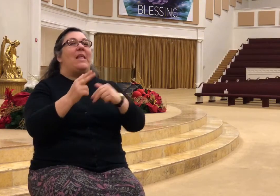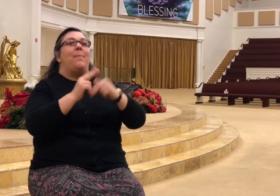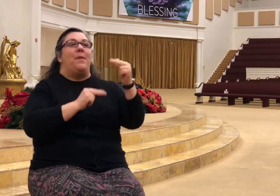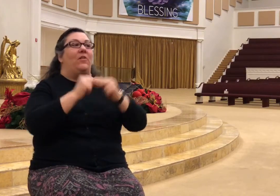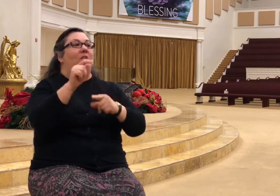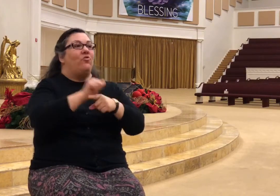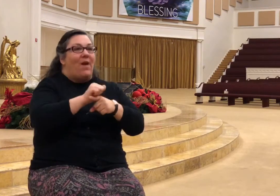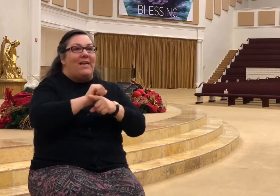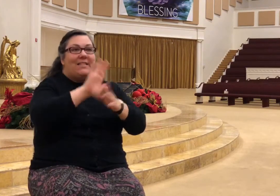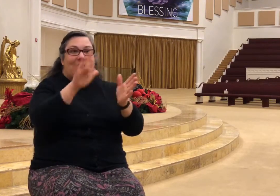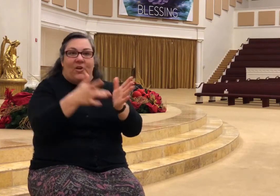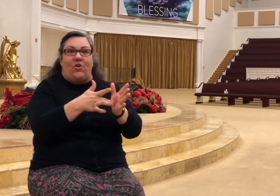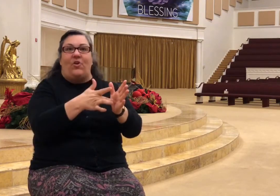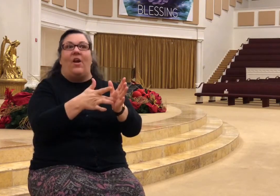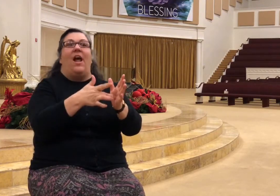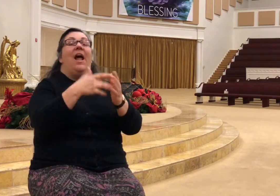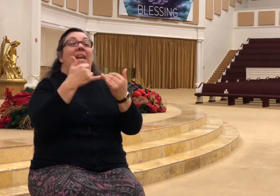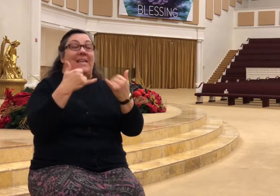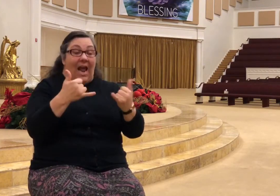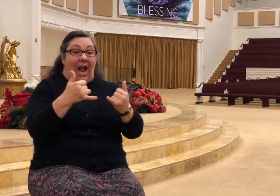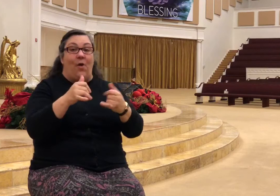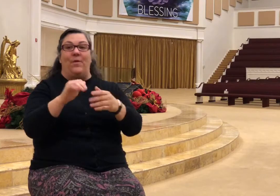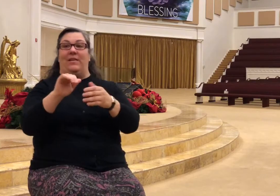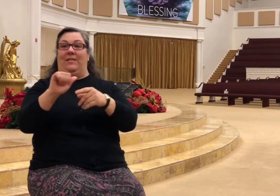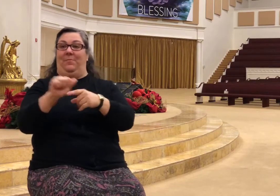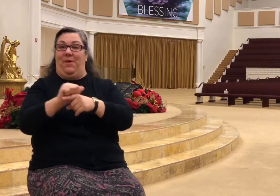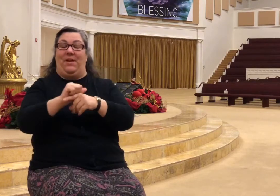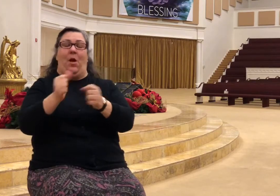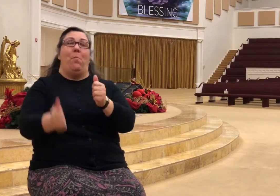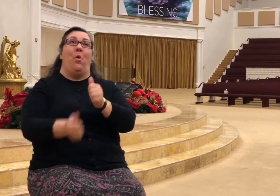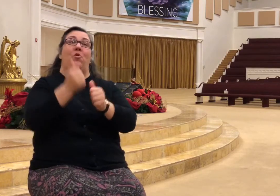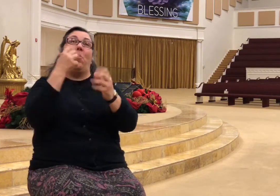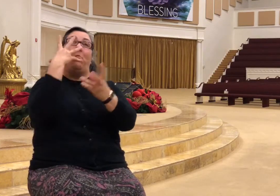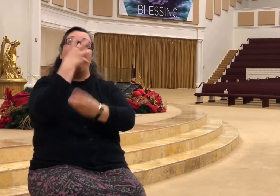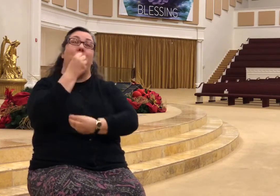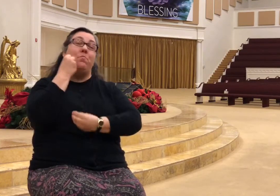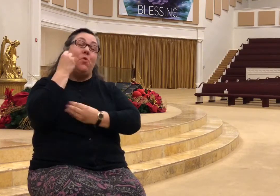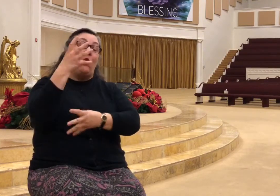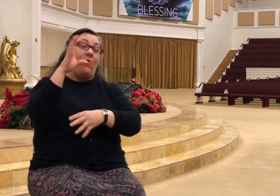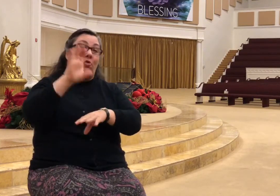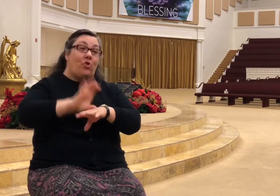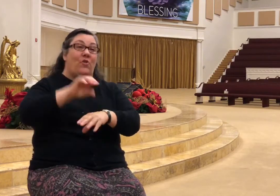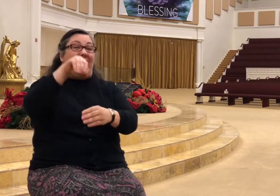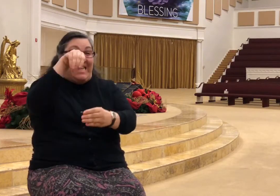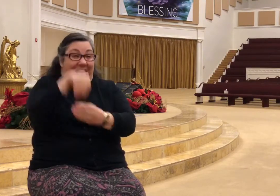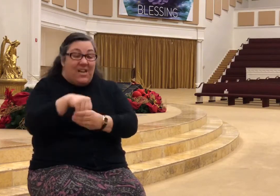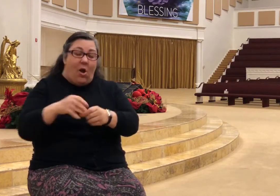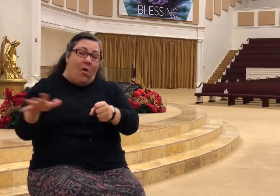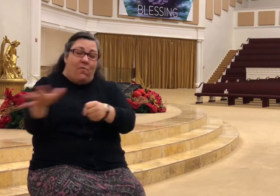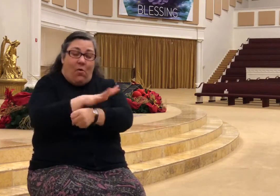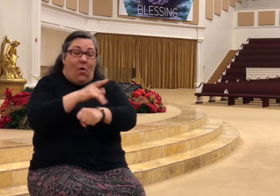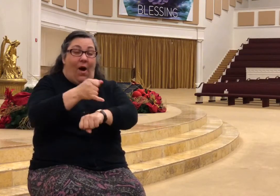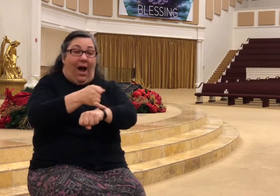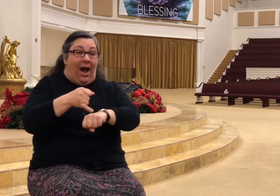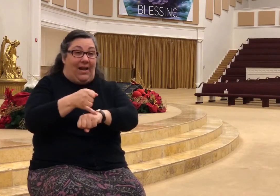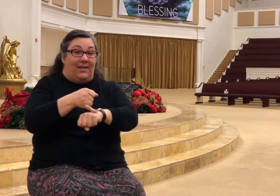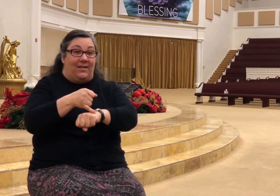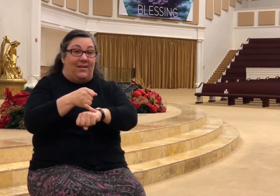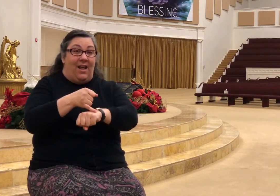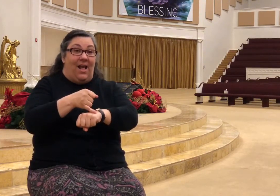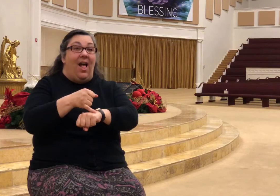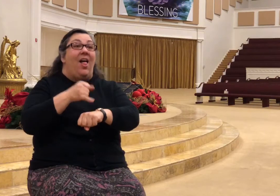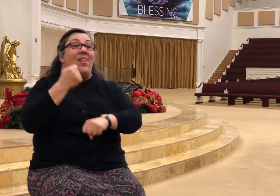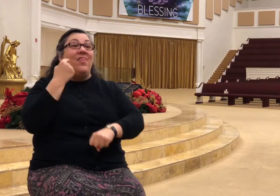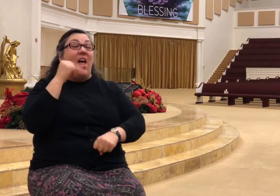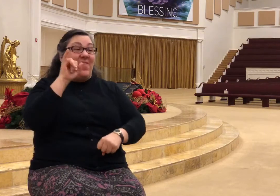and now my Lord is building the most beautiful church that's going to be on the entire island. That's one of your own Sunday school kids that you put up